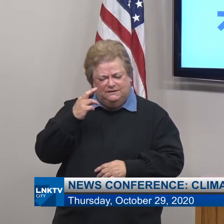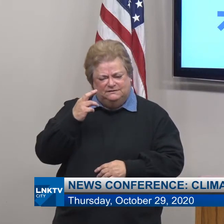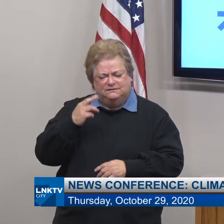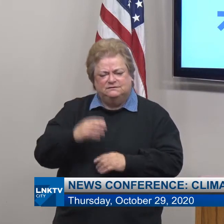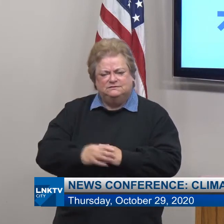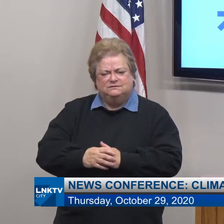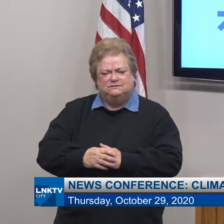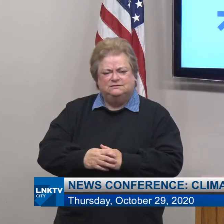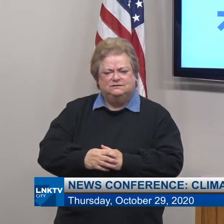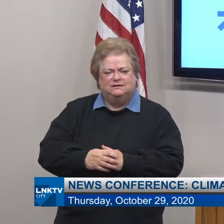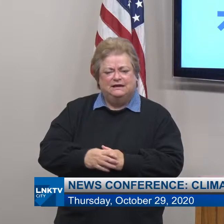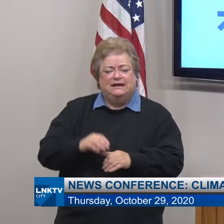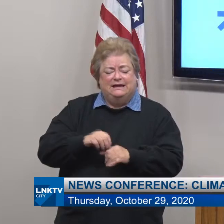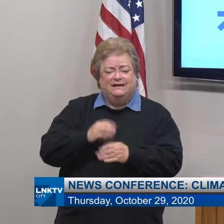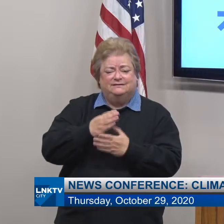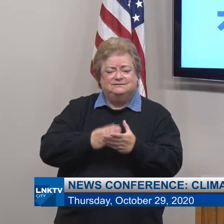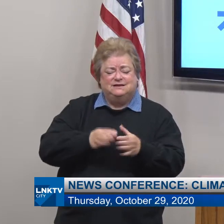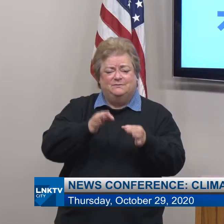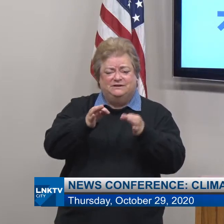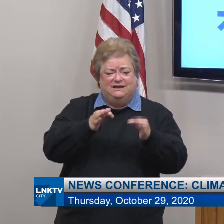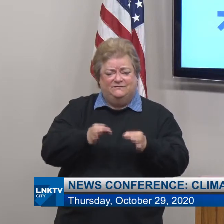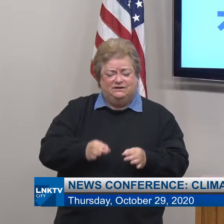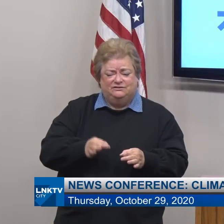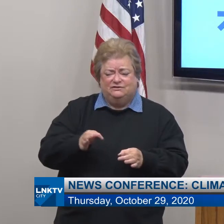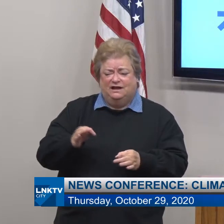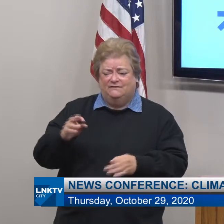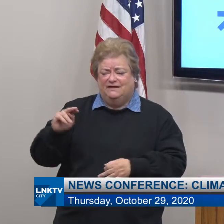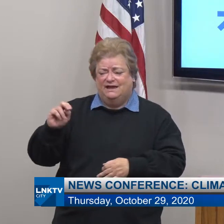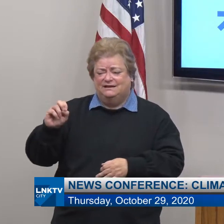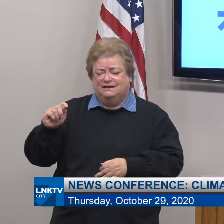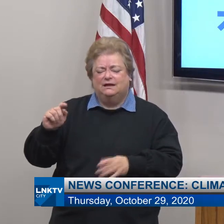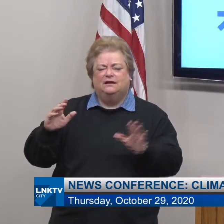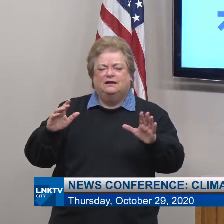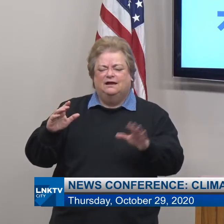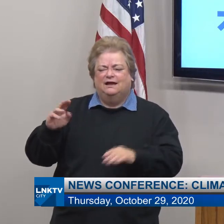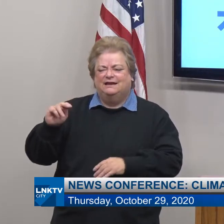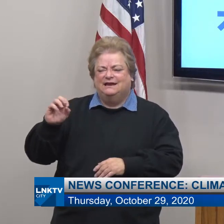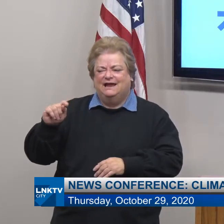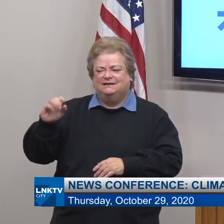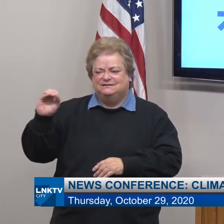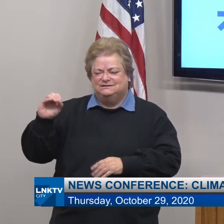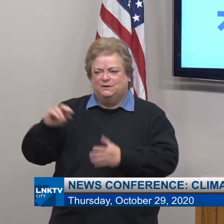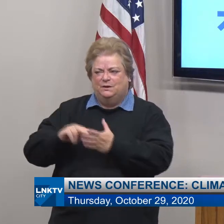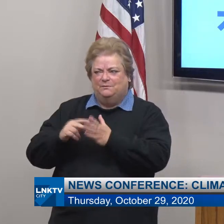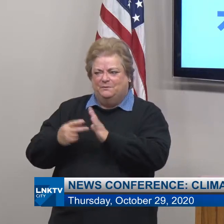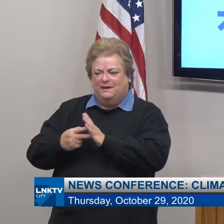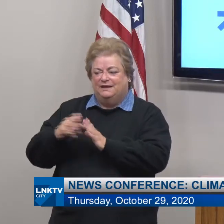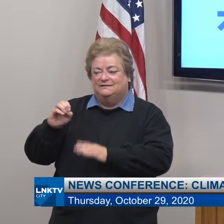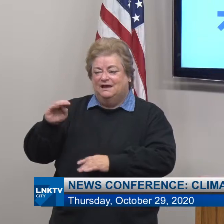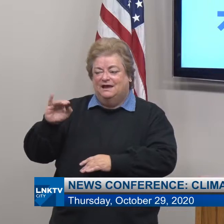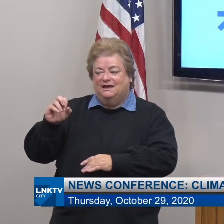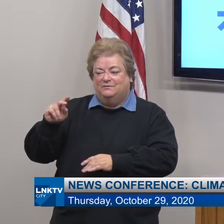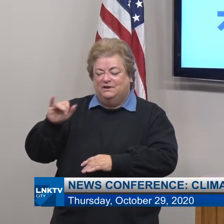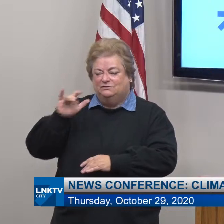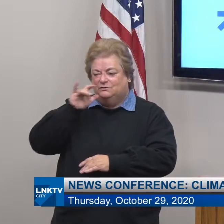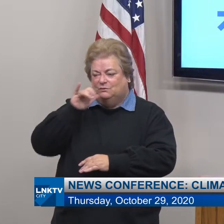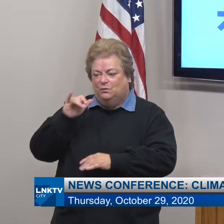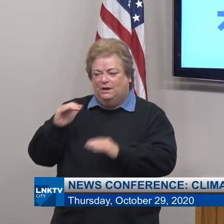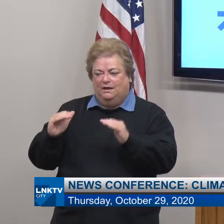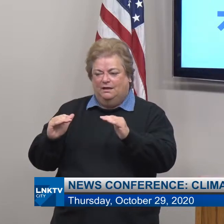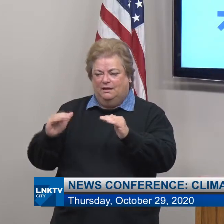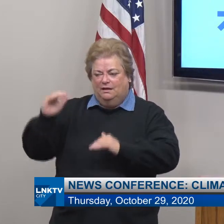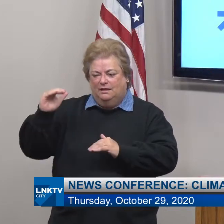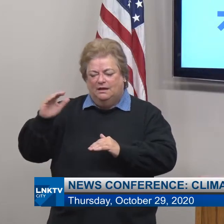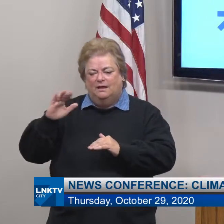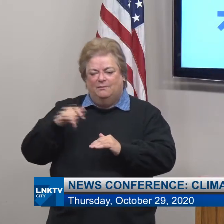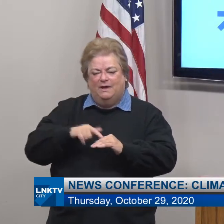we, in some definitions of net zero, well, let me explain. Net zero means that the amount of emissions are offset by the amount of carbon